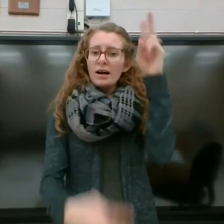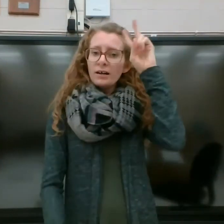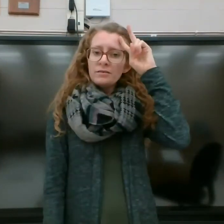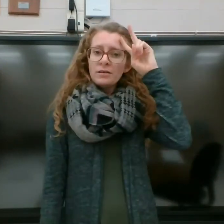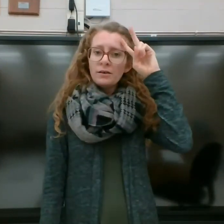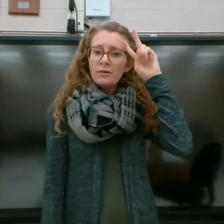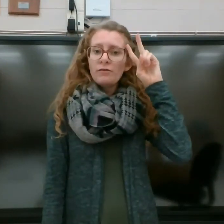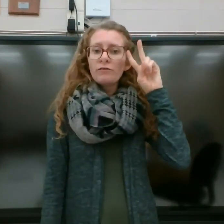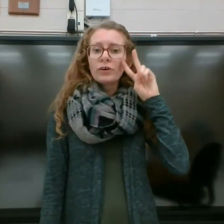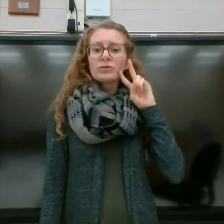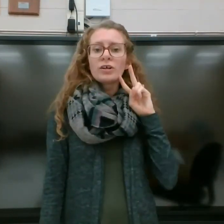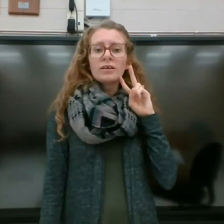yan, virgin,